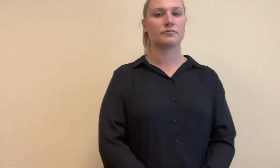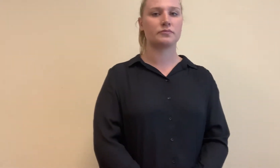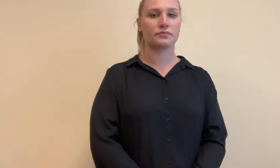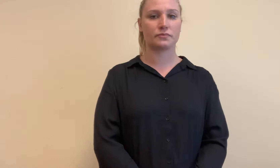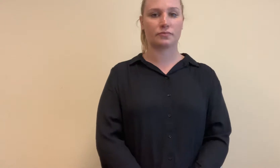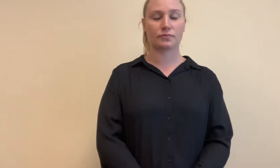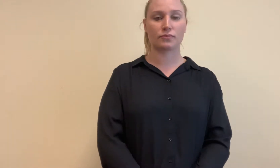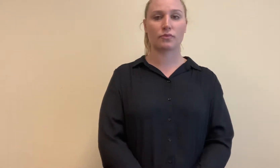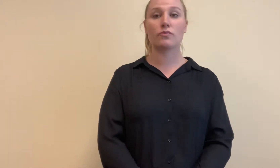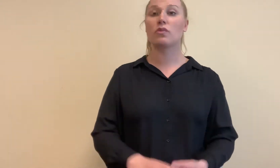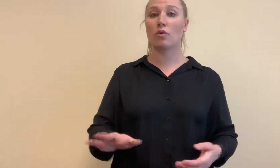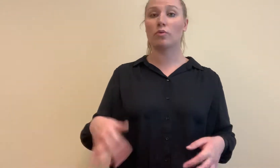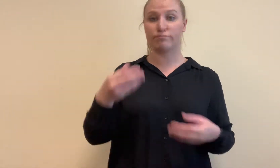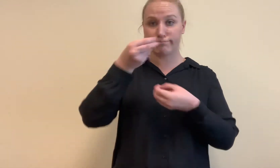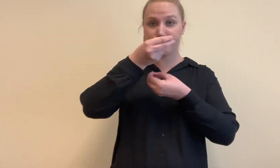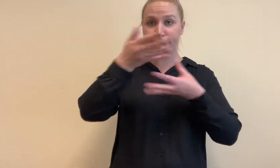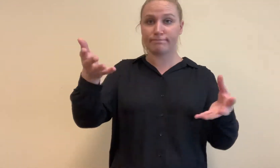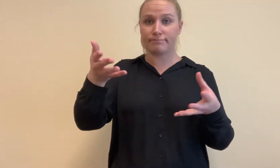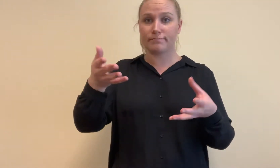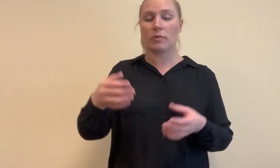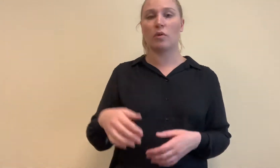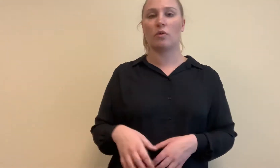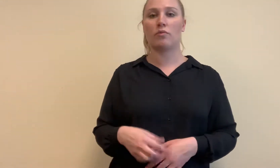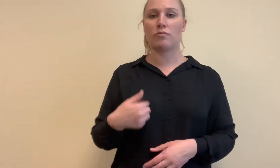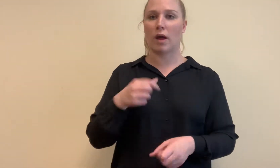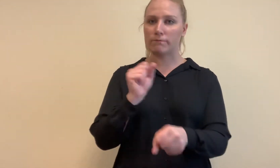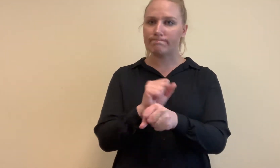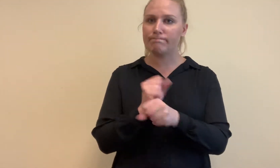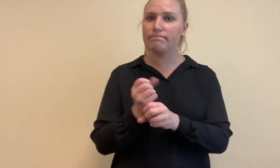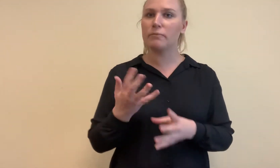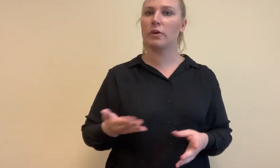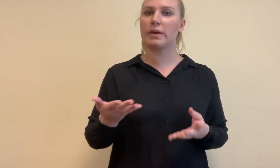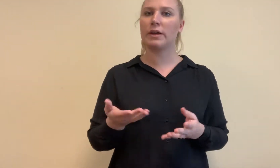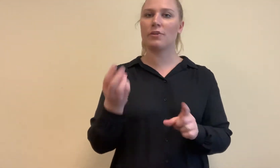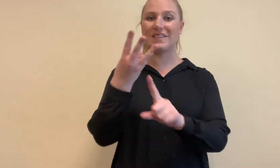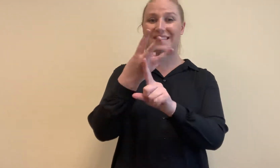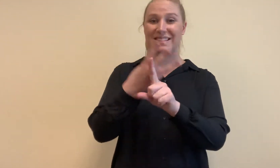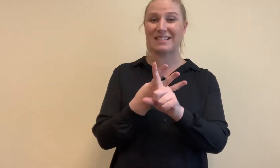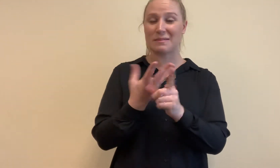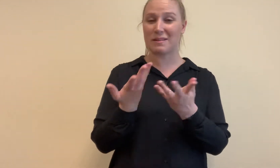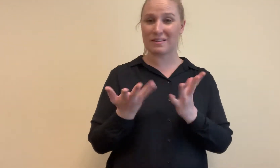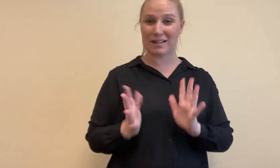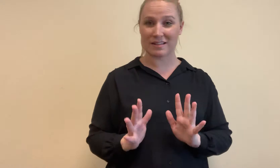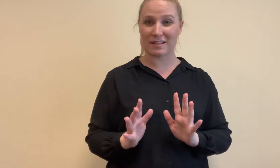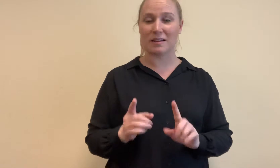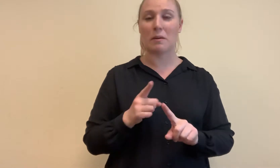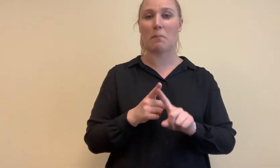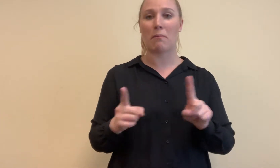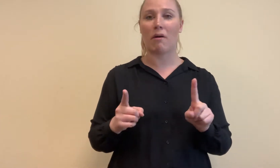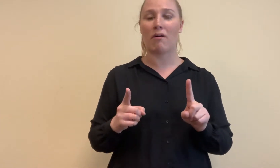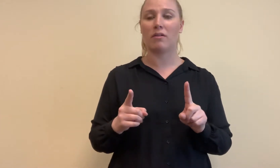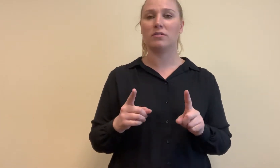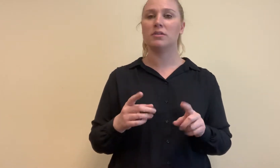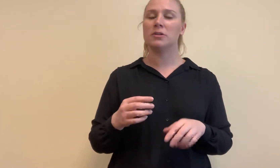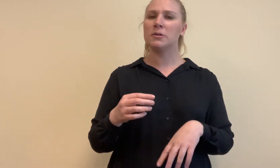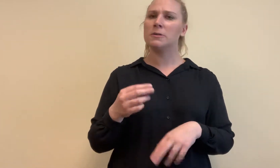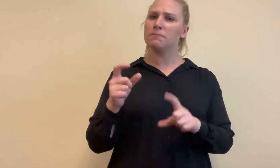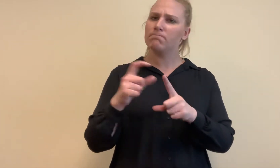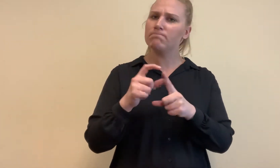So I will tell you, as I being here only 6 months, one of the things when I was meeting with people, that the word